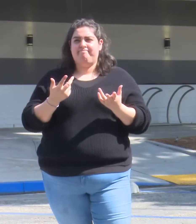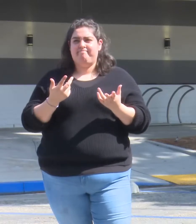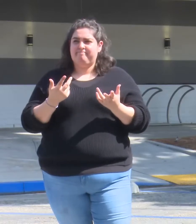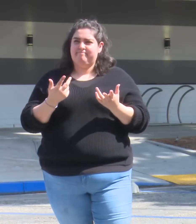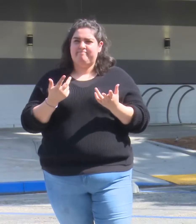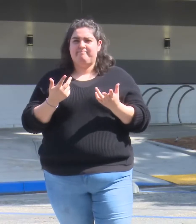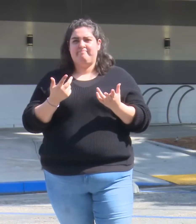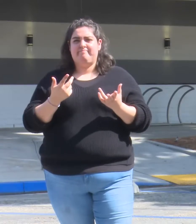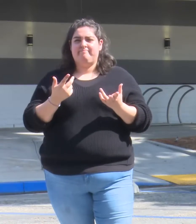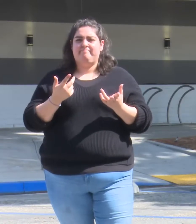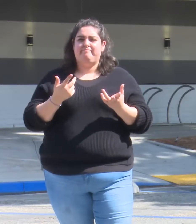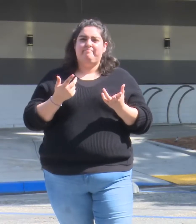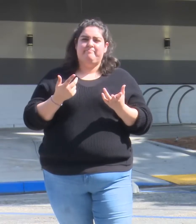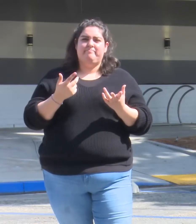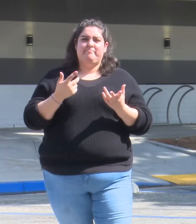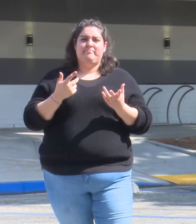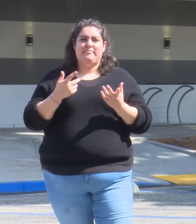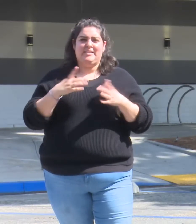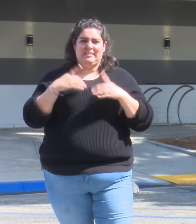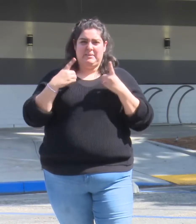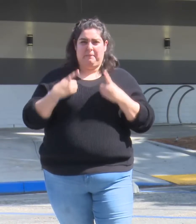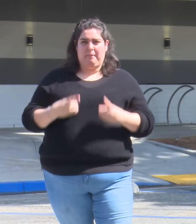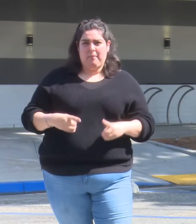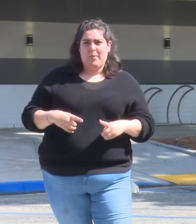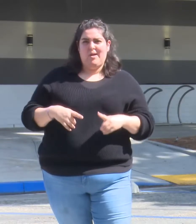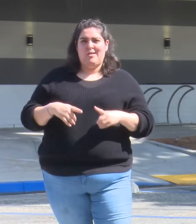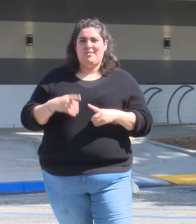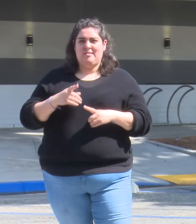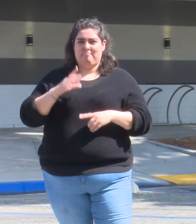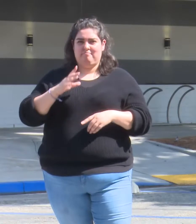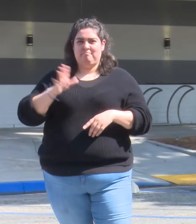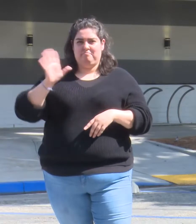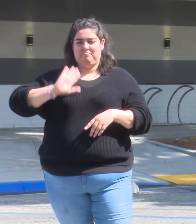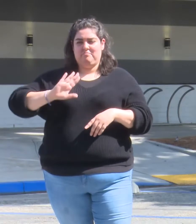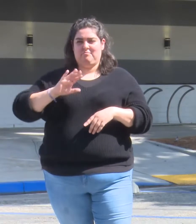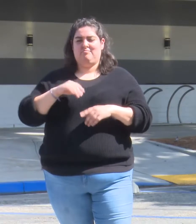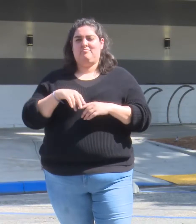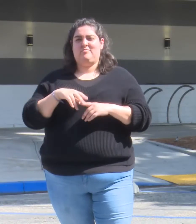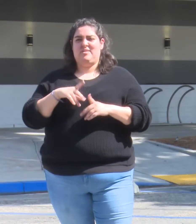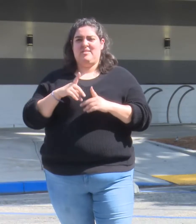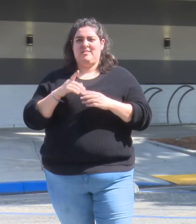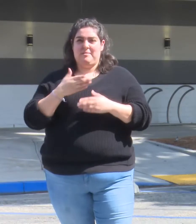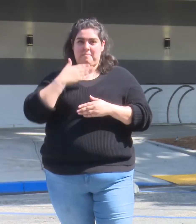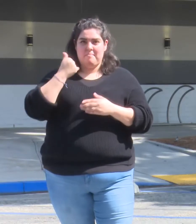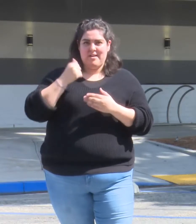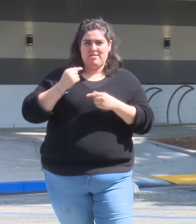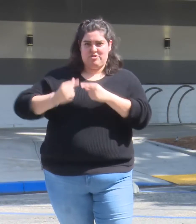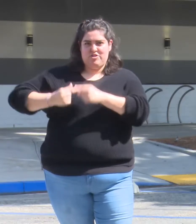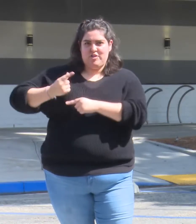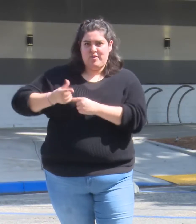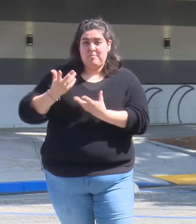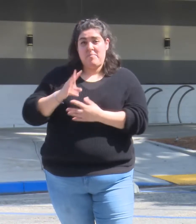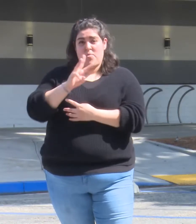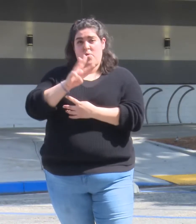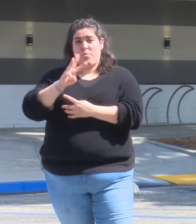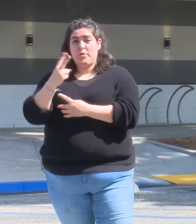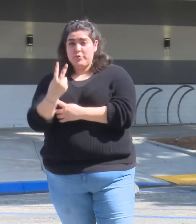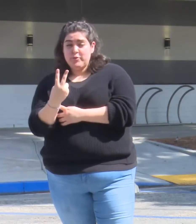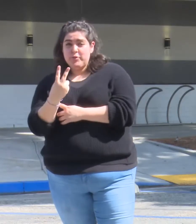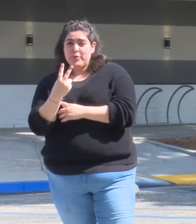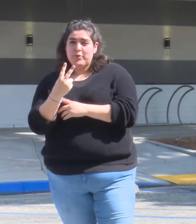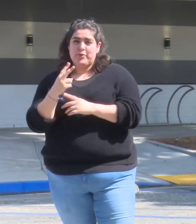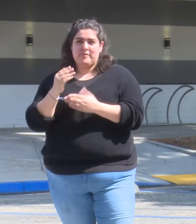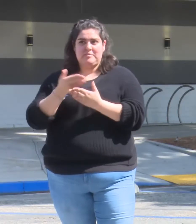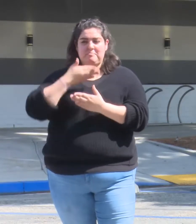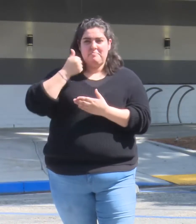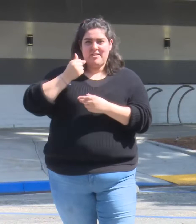the Depression formed the greatest generation. World War II formed the greatest generation.